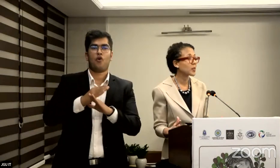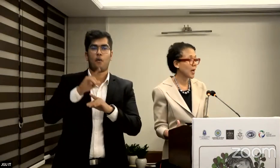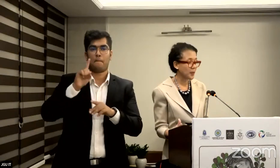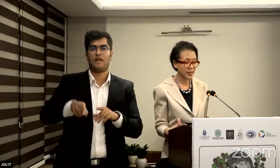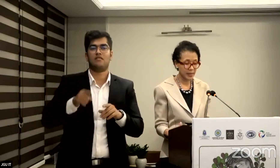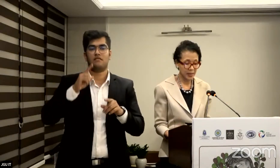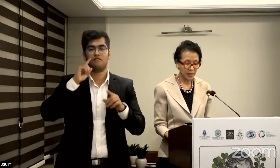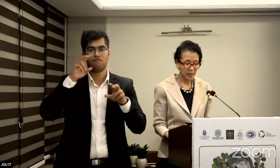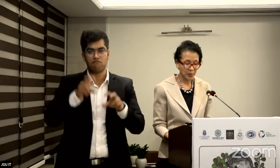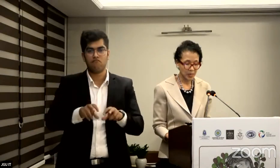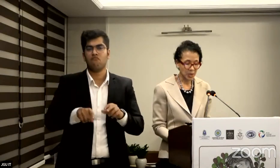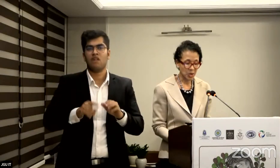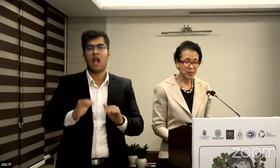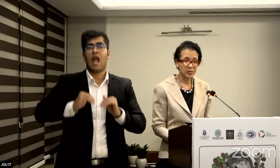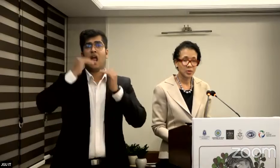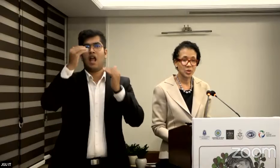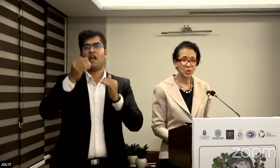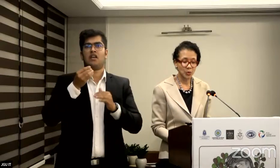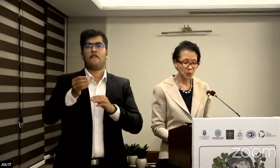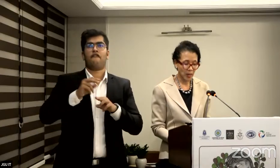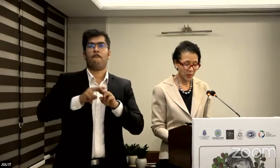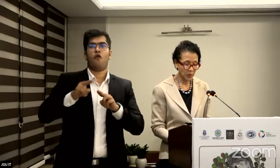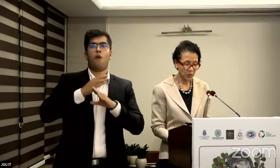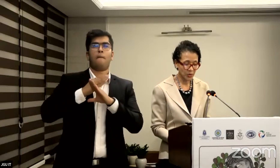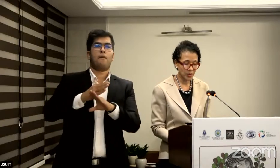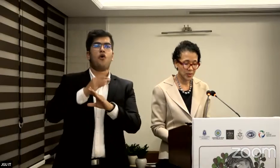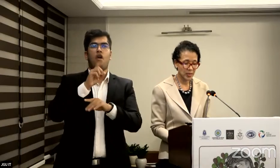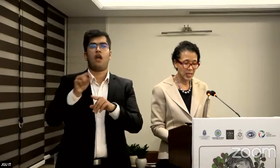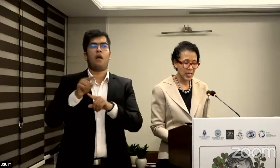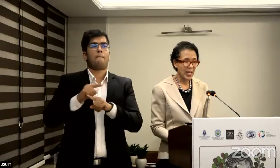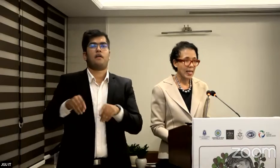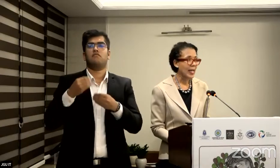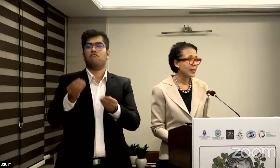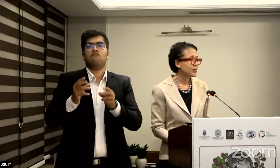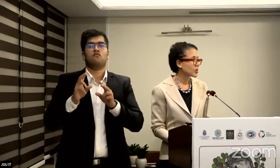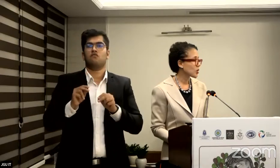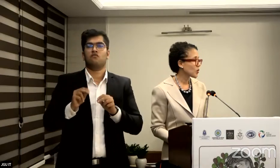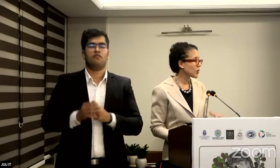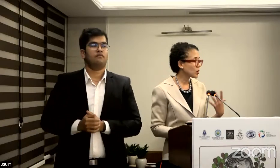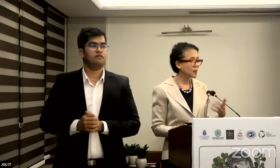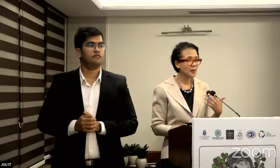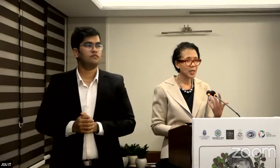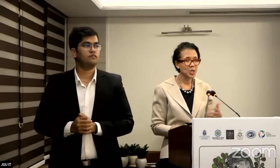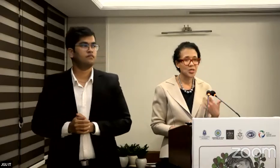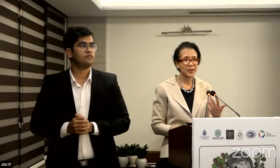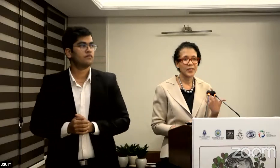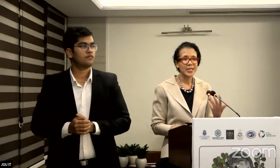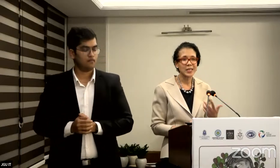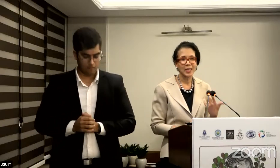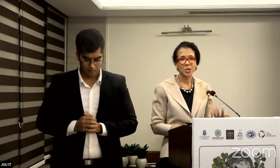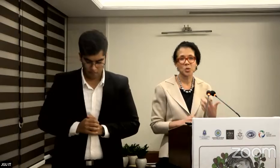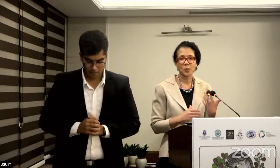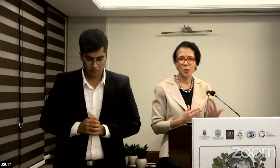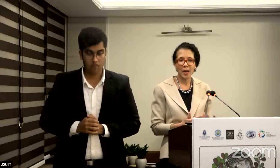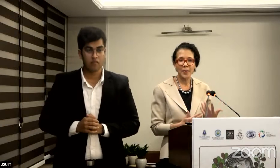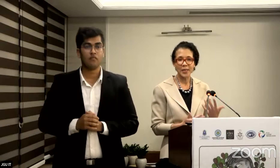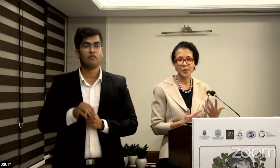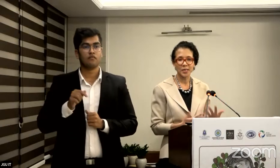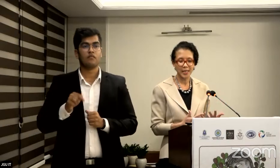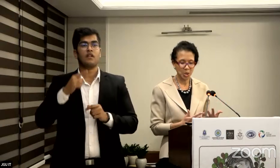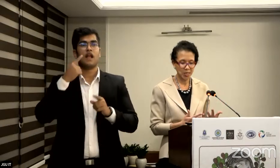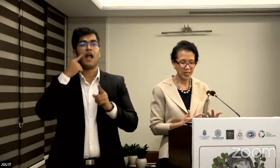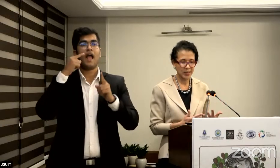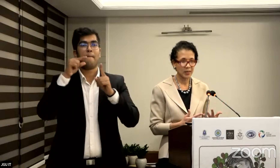grant monopoly protection to right holders. And so the incorporation of intellectual